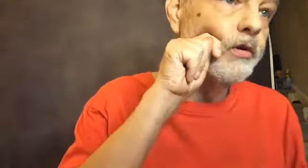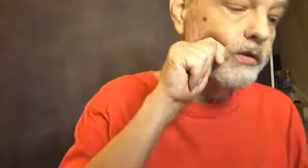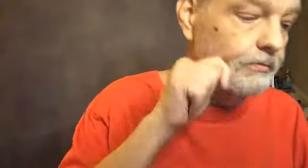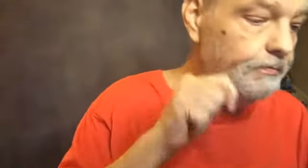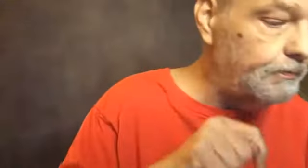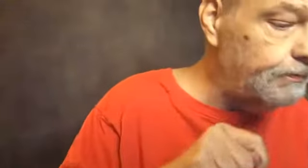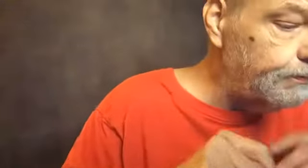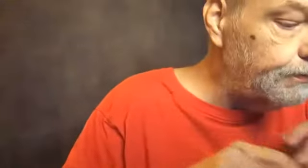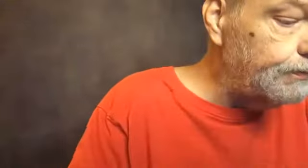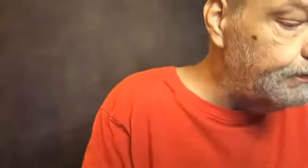hurts.